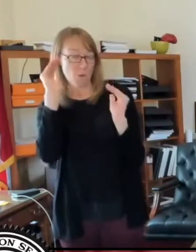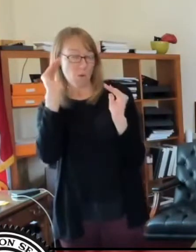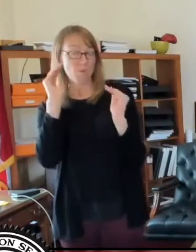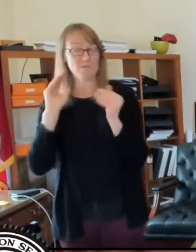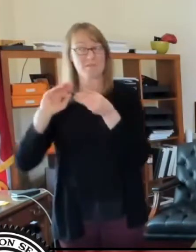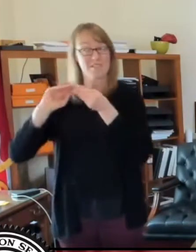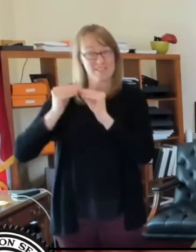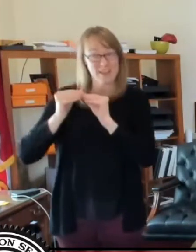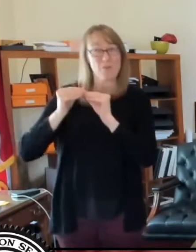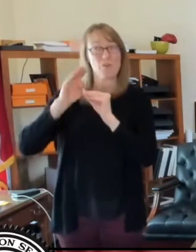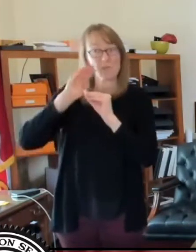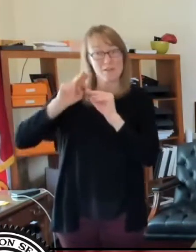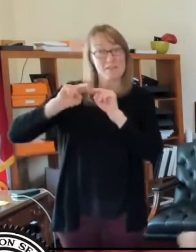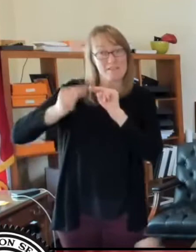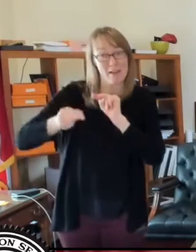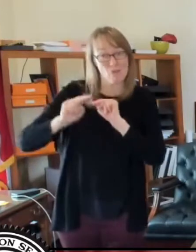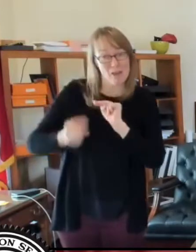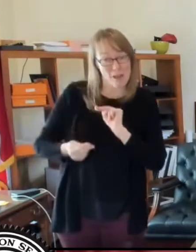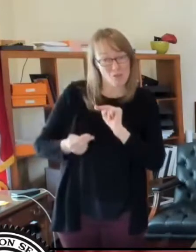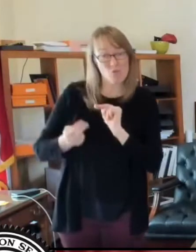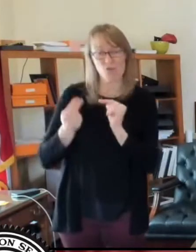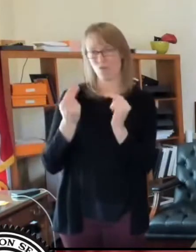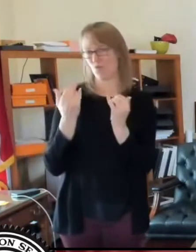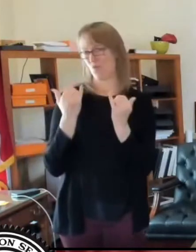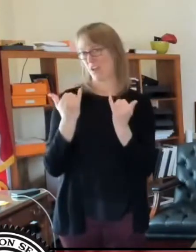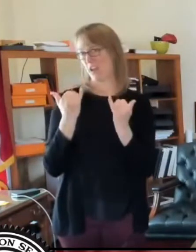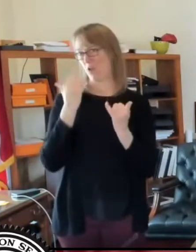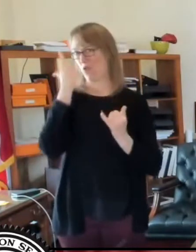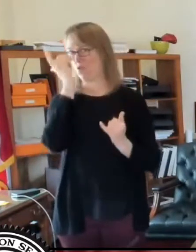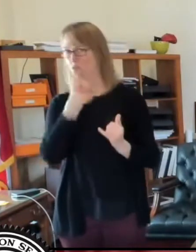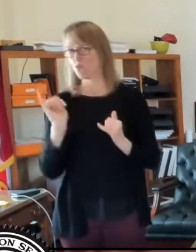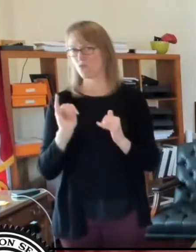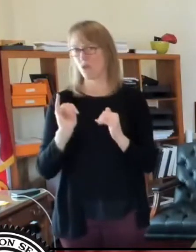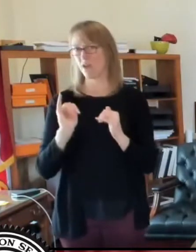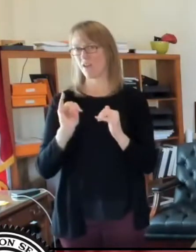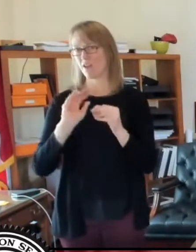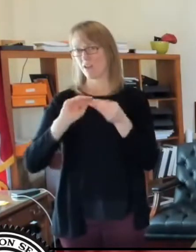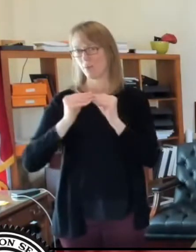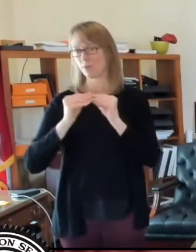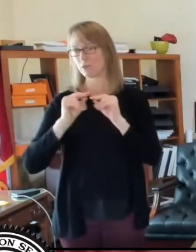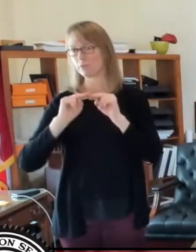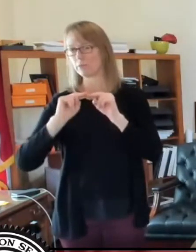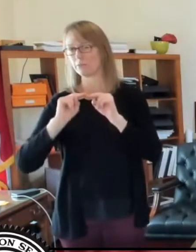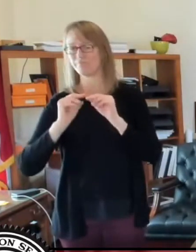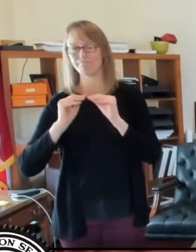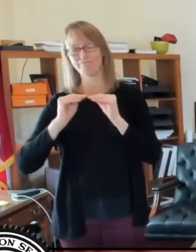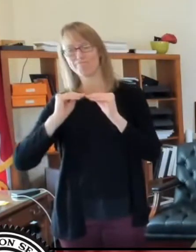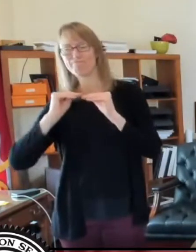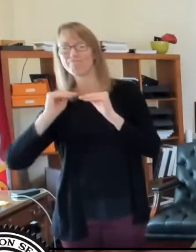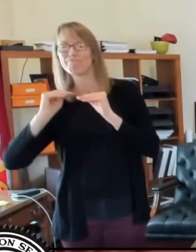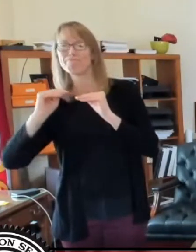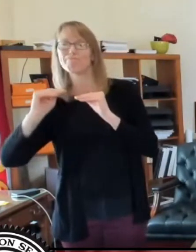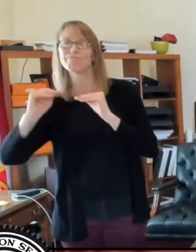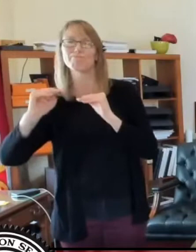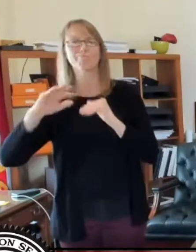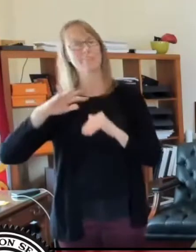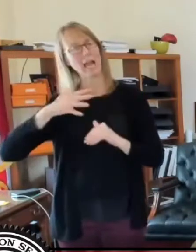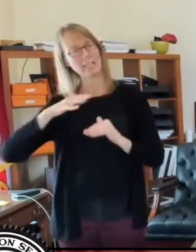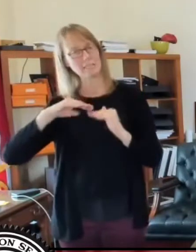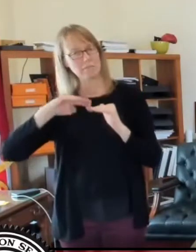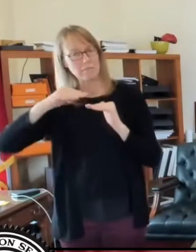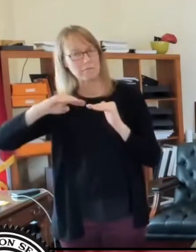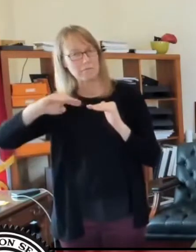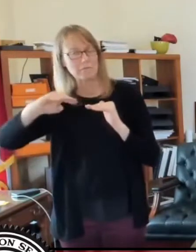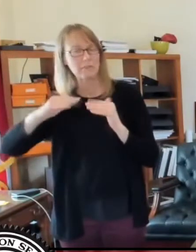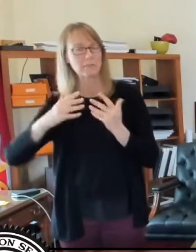plateau right now, but we've got to see a longer track on this before we know exactly what's going